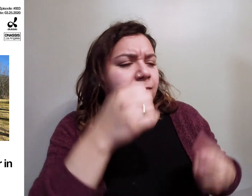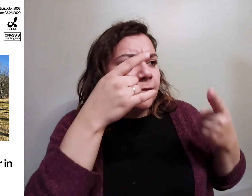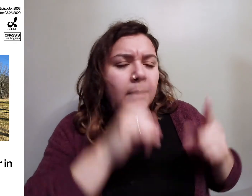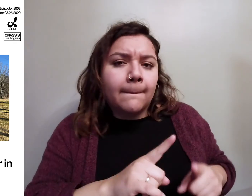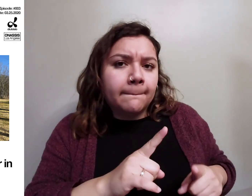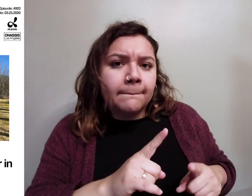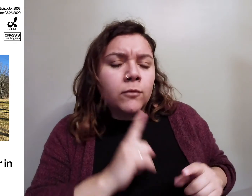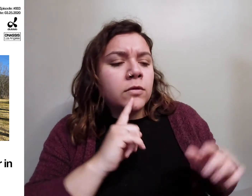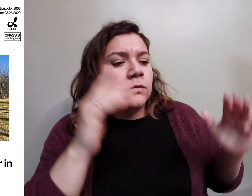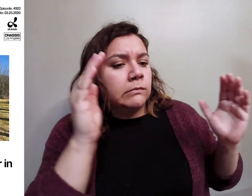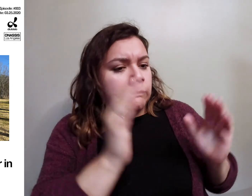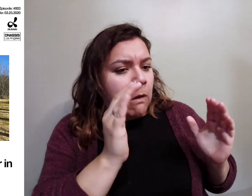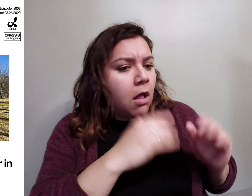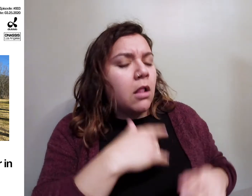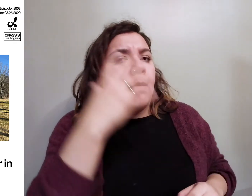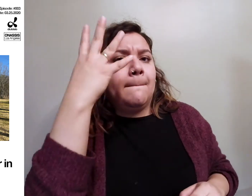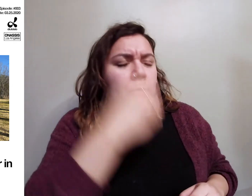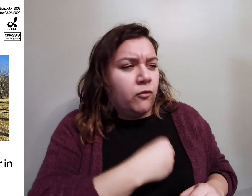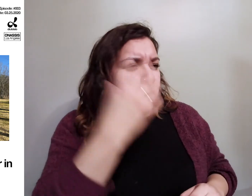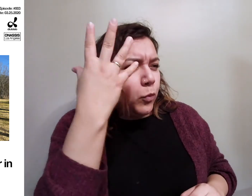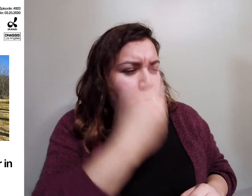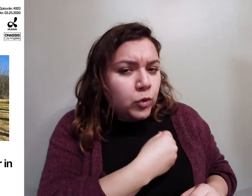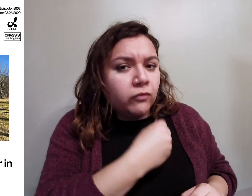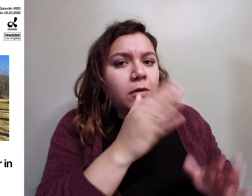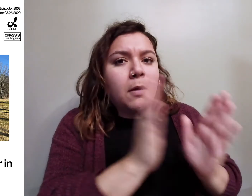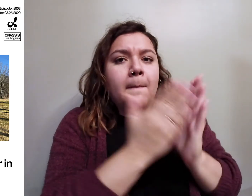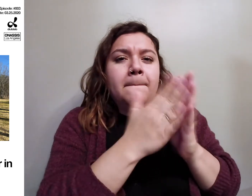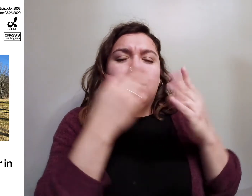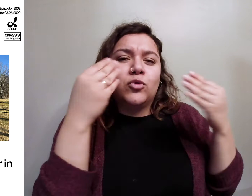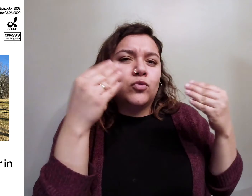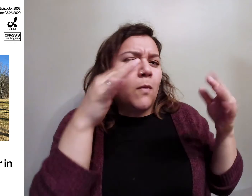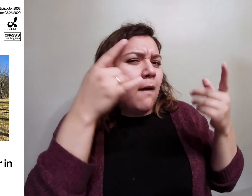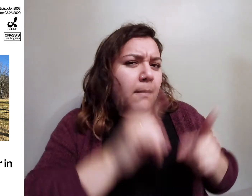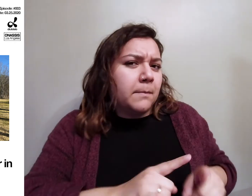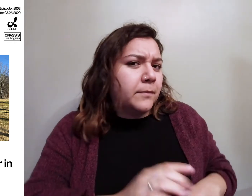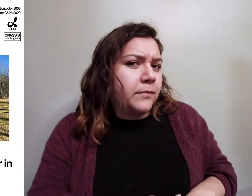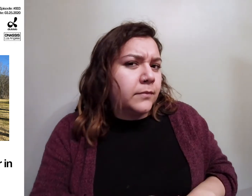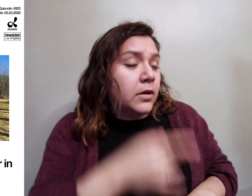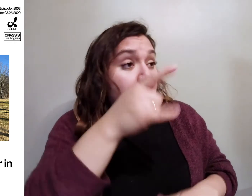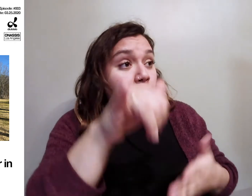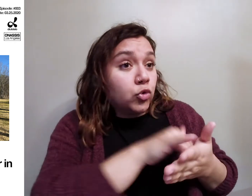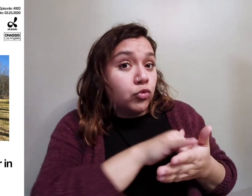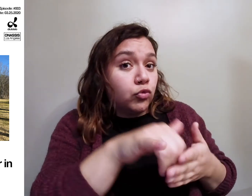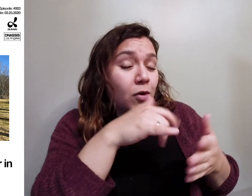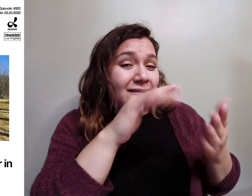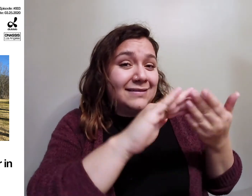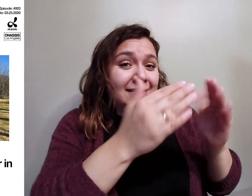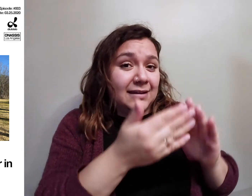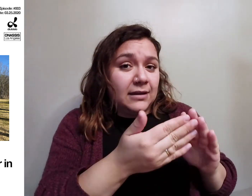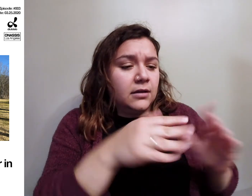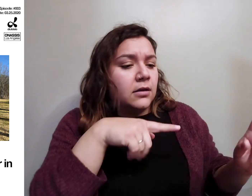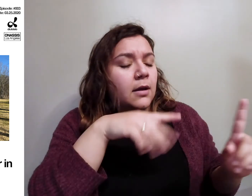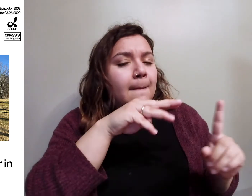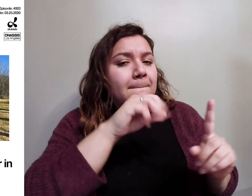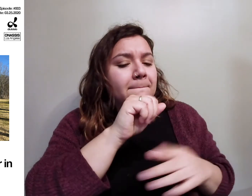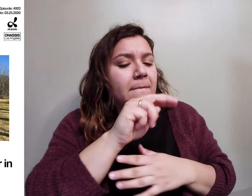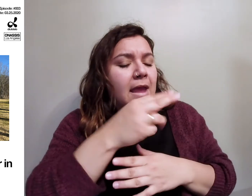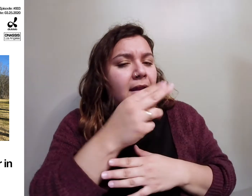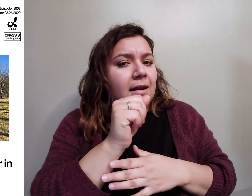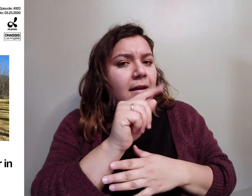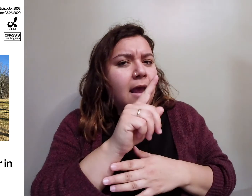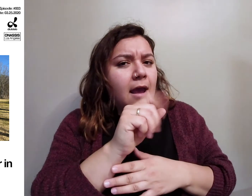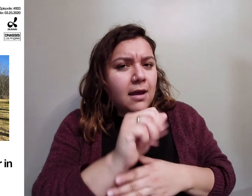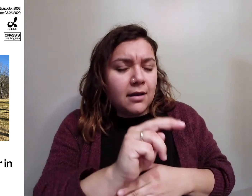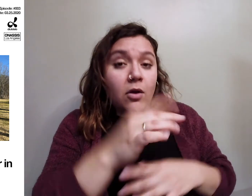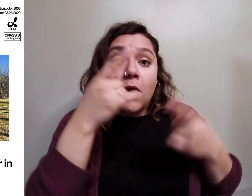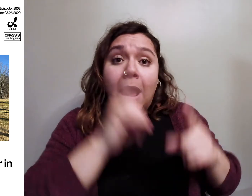new way of coming together here on the phone, for the radio, for the bookstore, sending